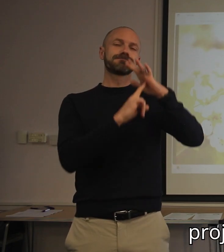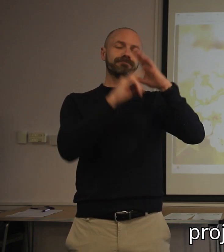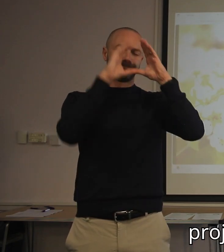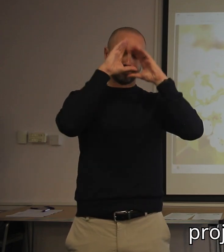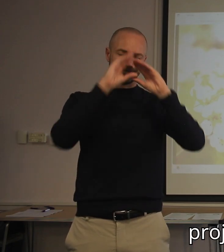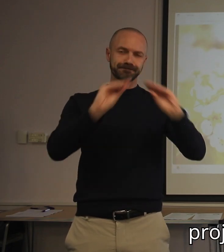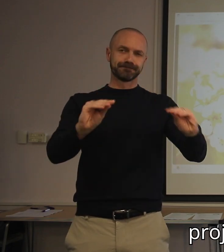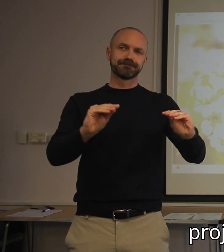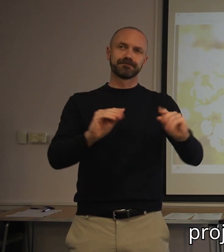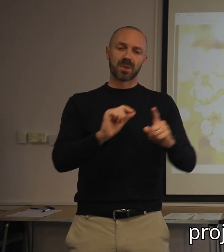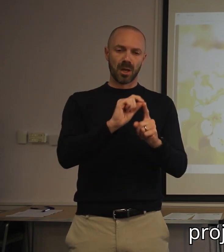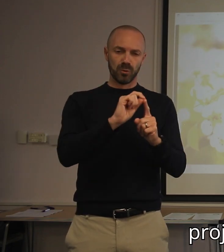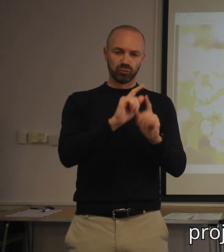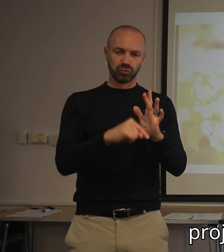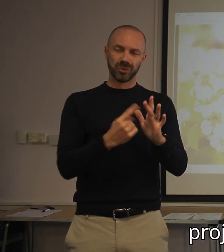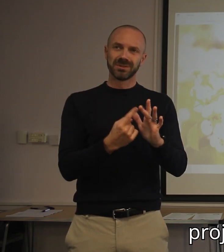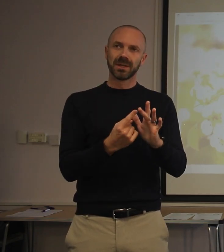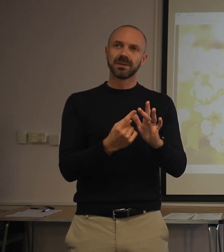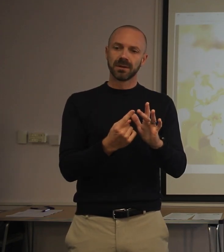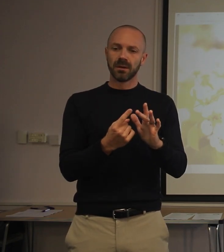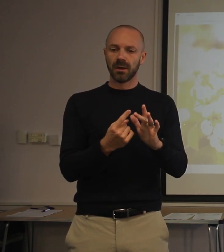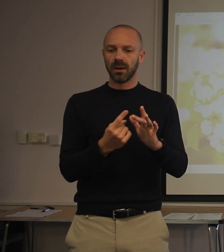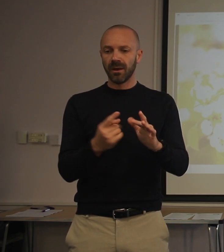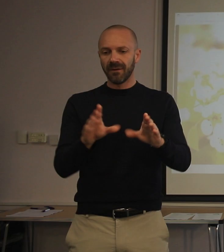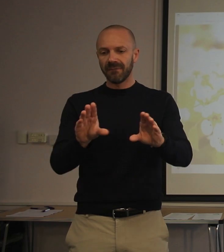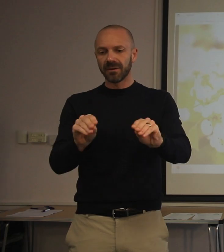This project ends in March.